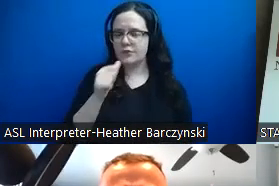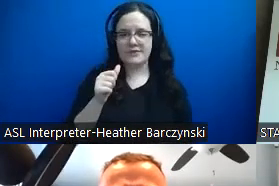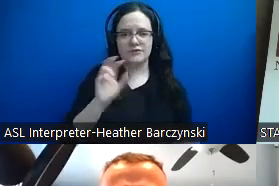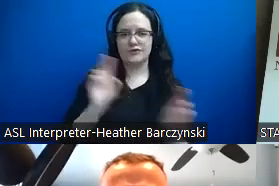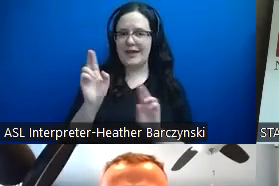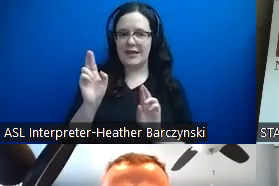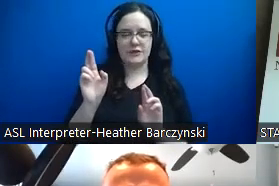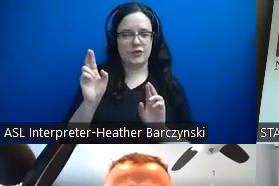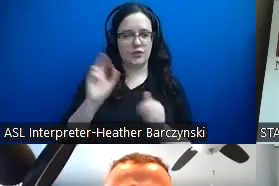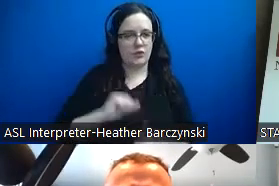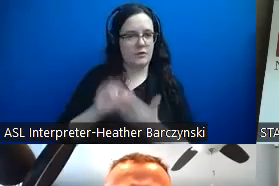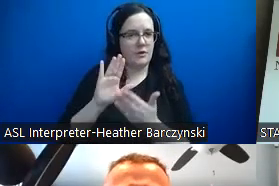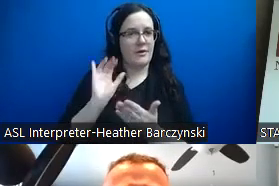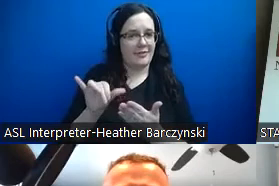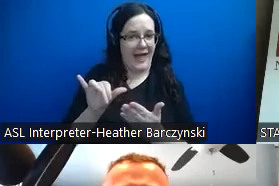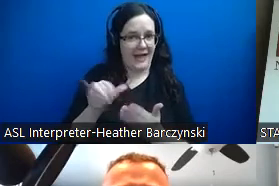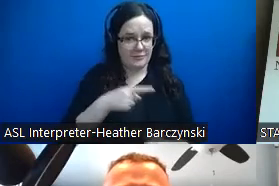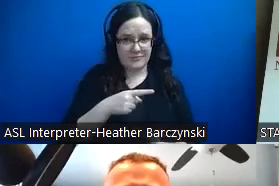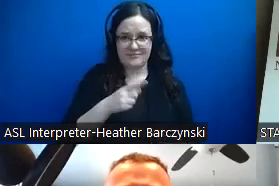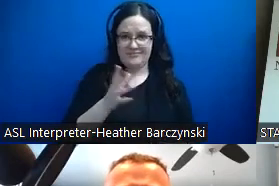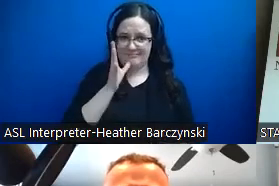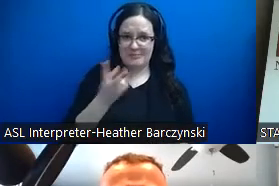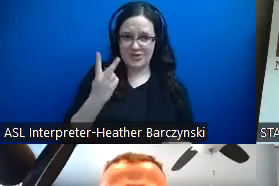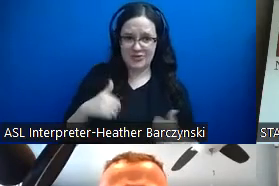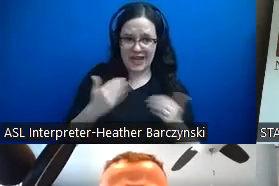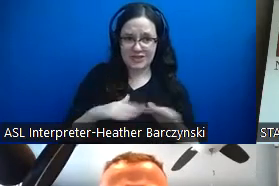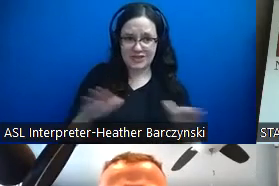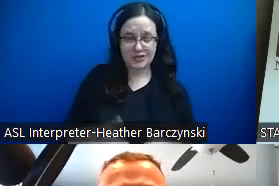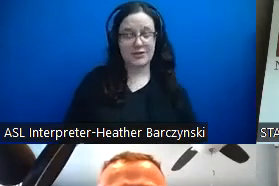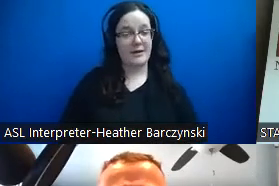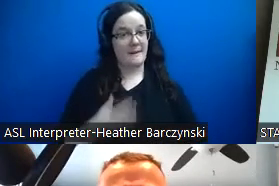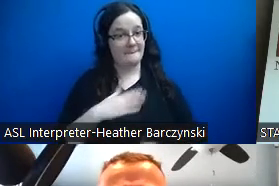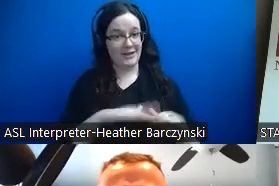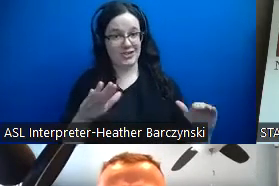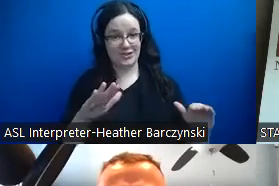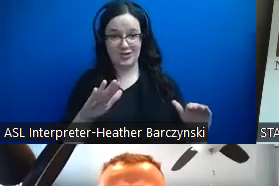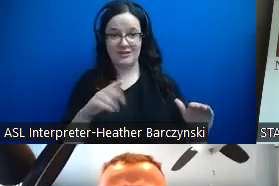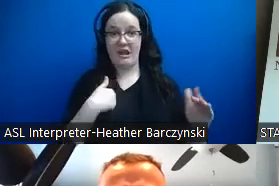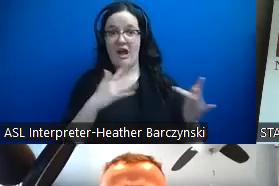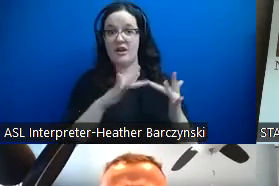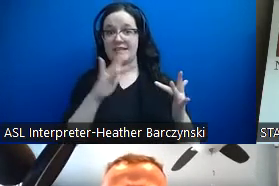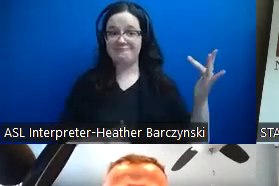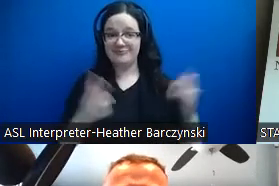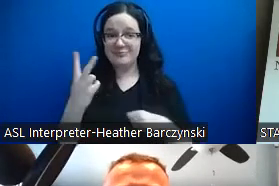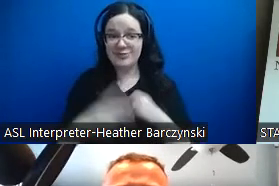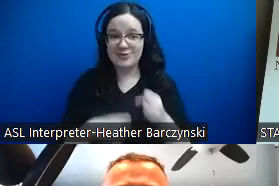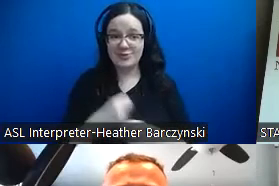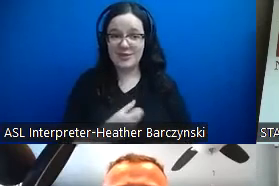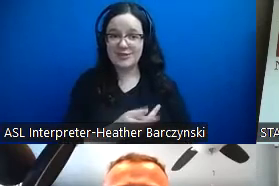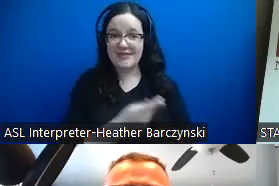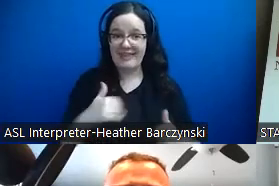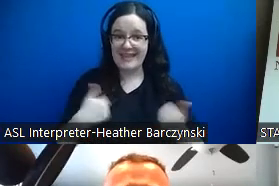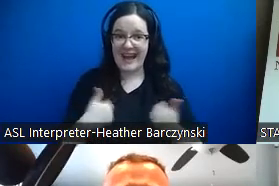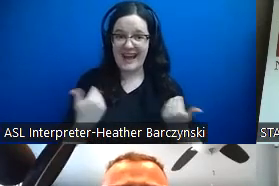with me and the things I was going through. I lost contact with my children for 2 years when they were young. And